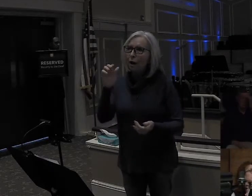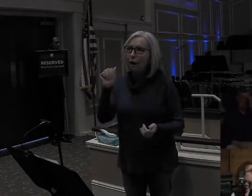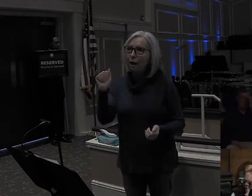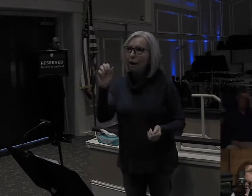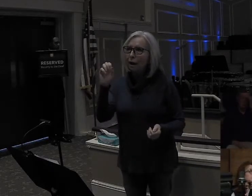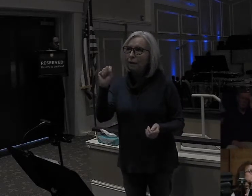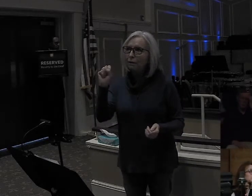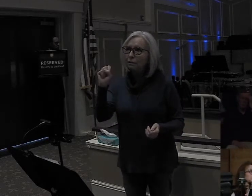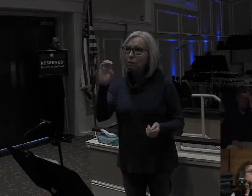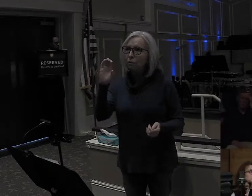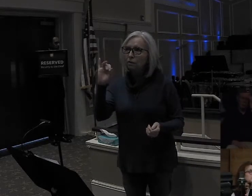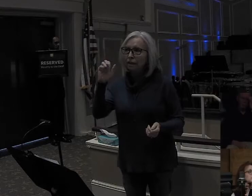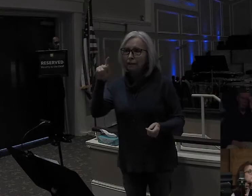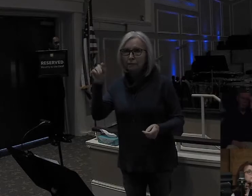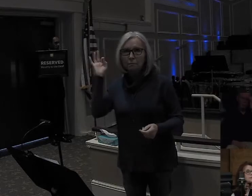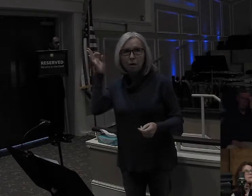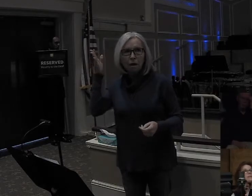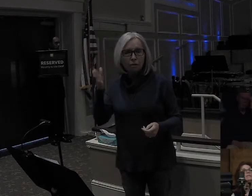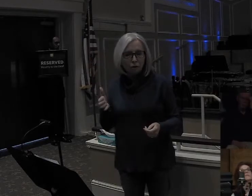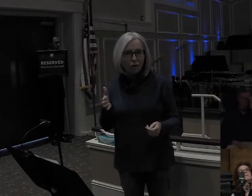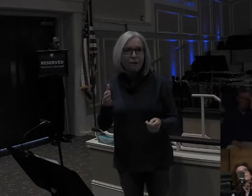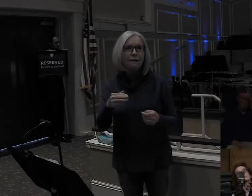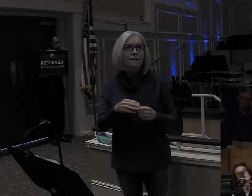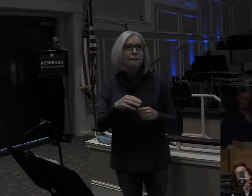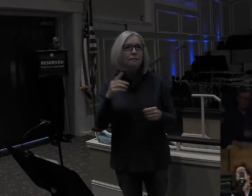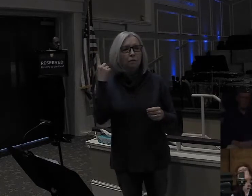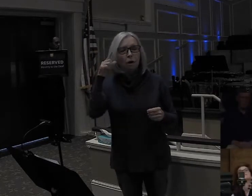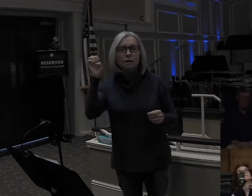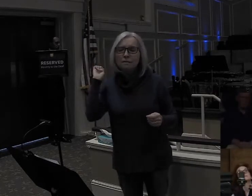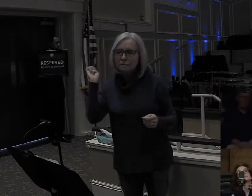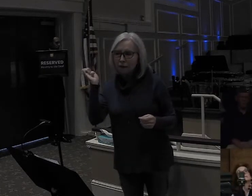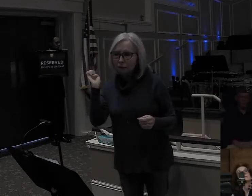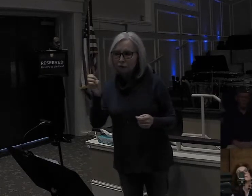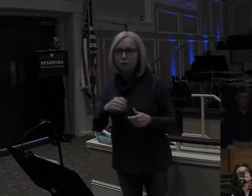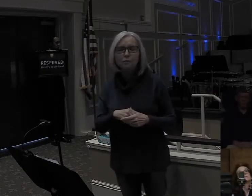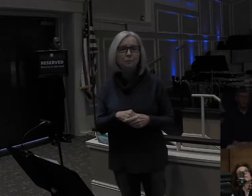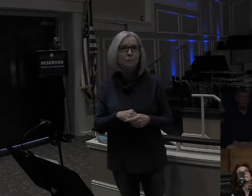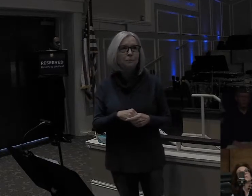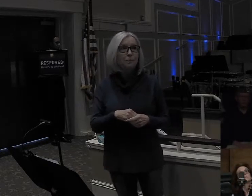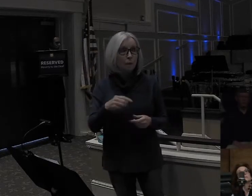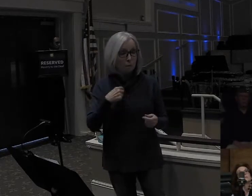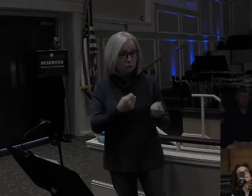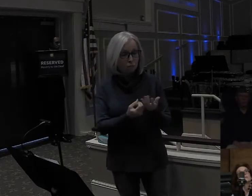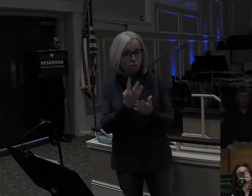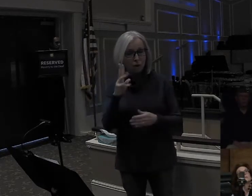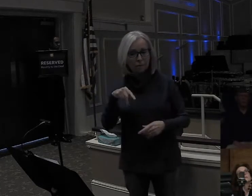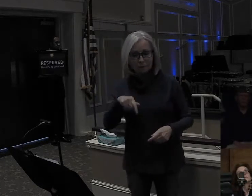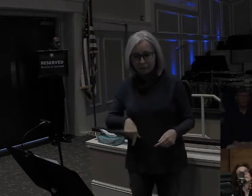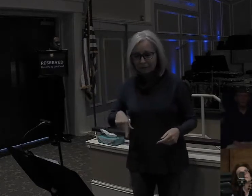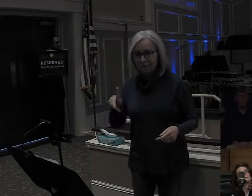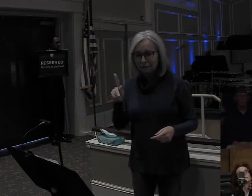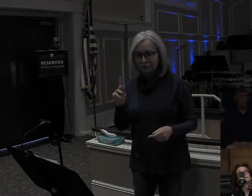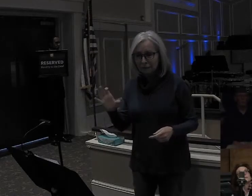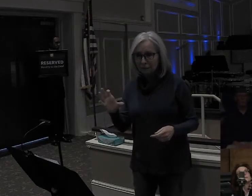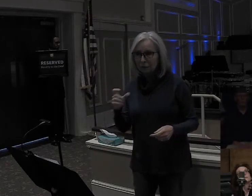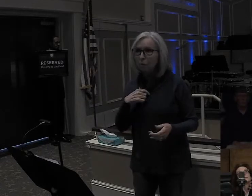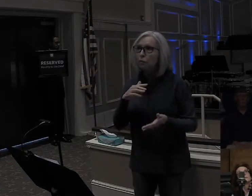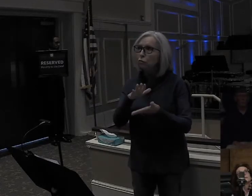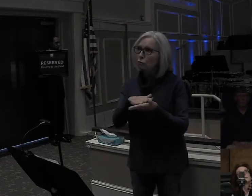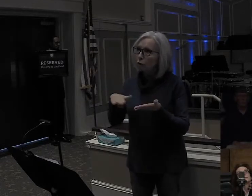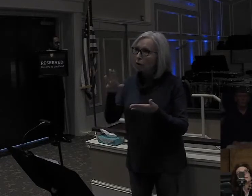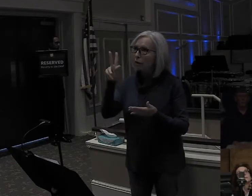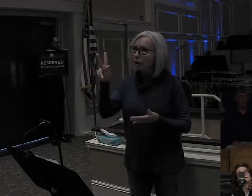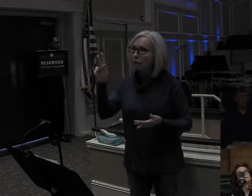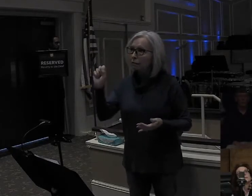just wanted to get up here and introduce myself and a little bit of what I'll be doing. A little bit about me. I grew up here in Kansas City. I went to college at Kansas